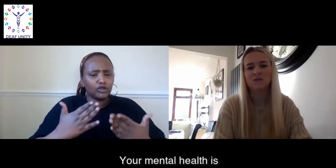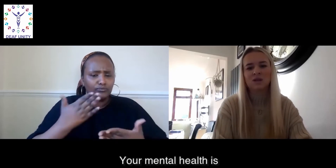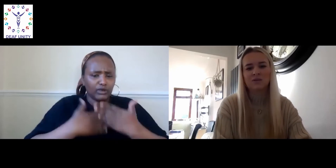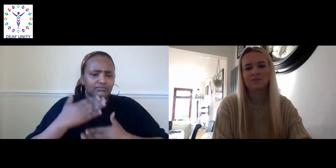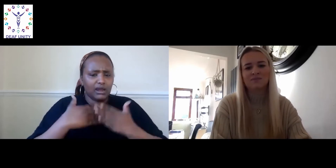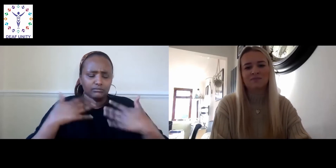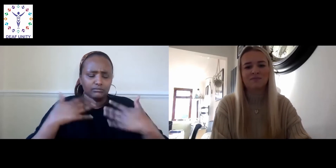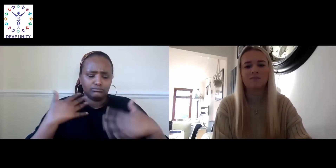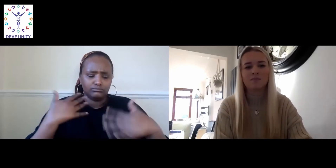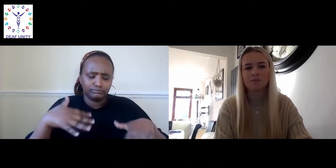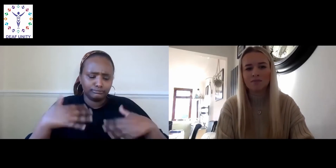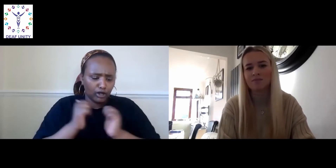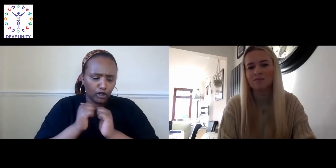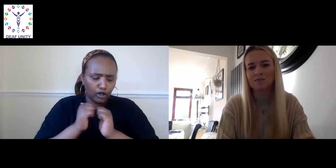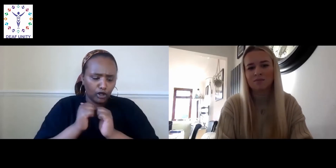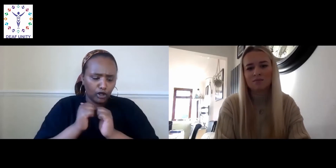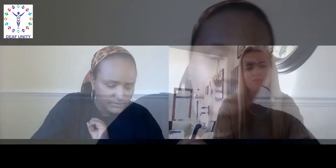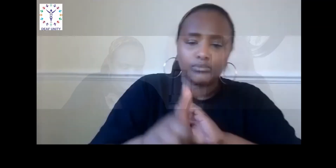So that's how you stay safe.